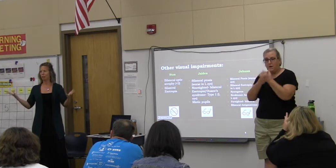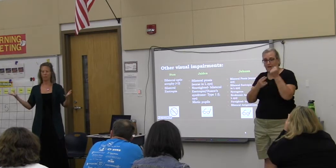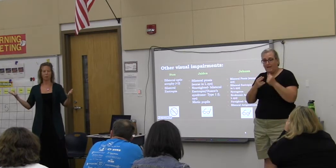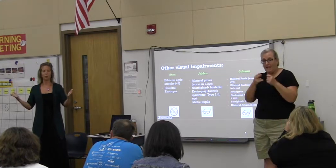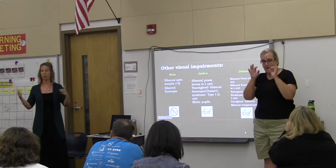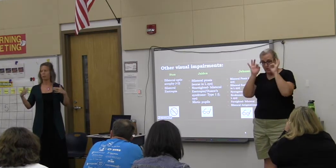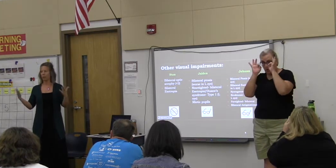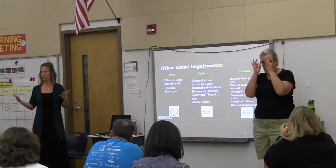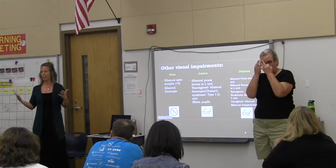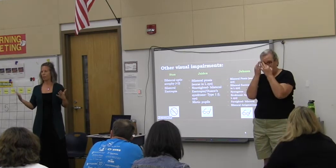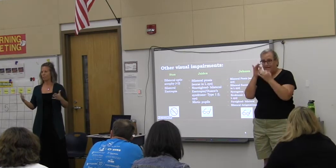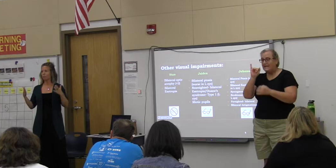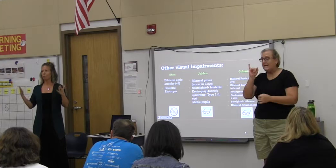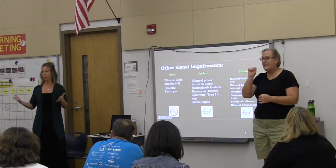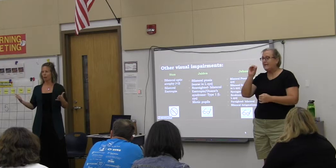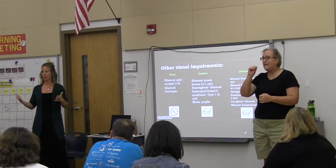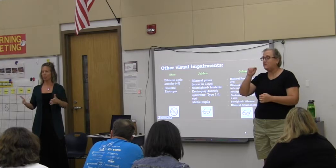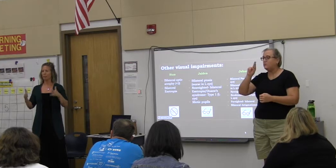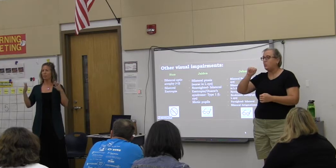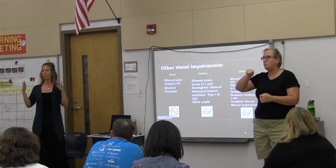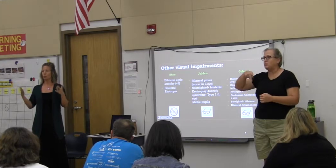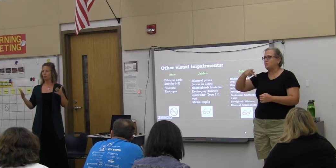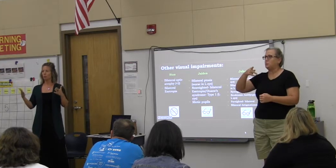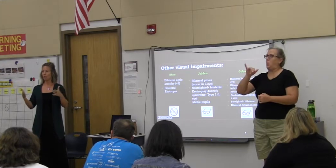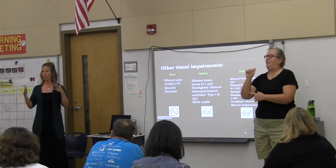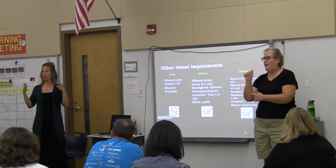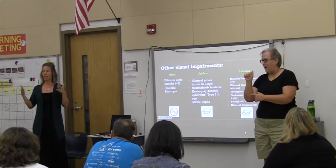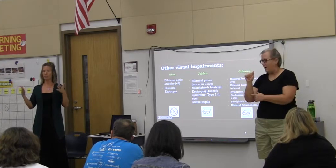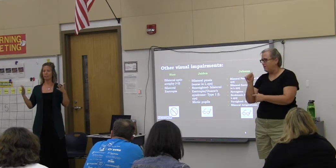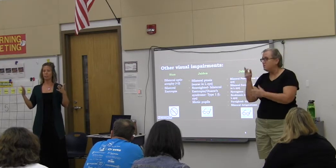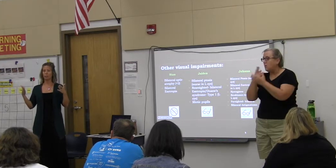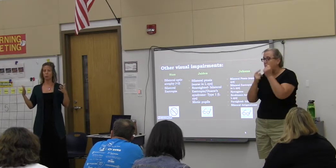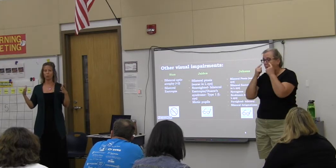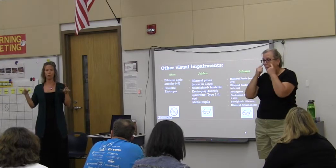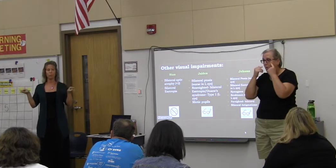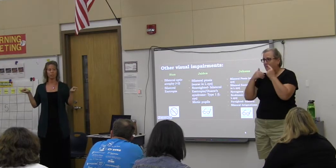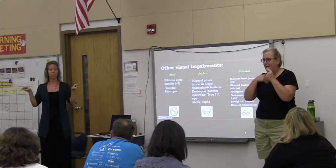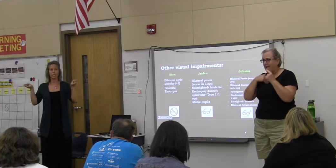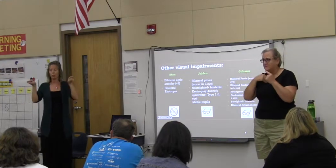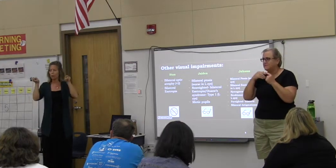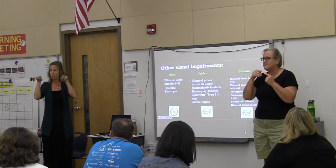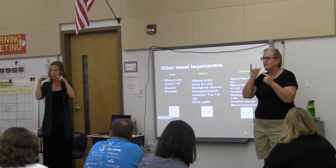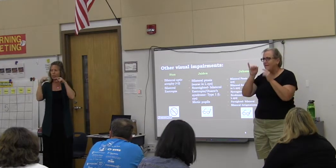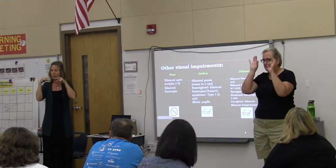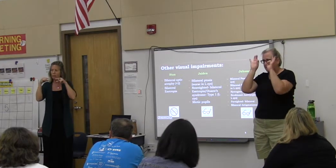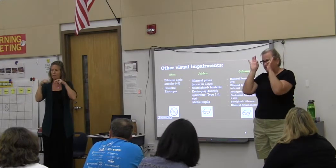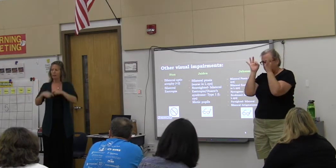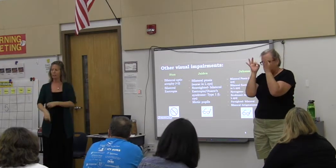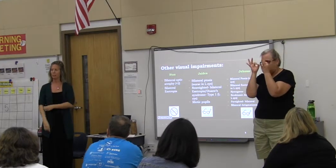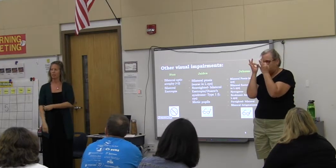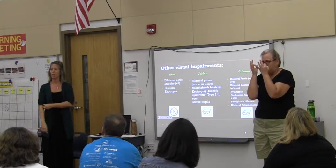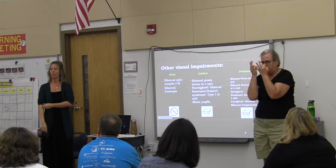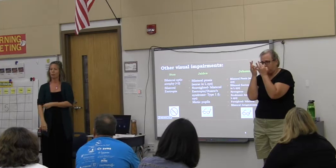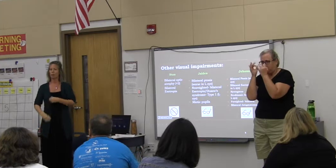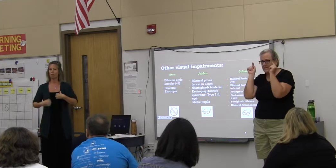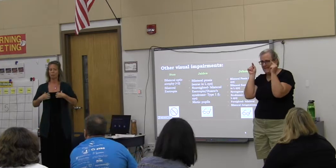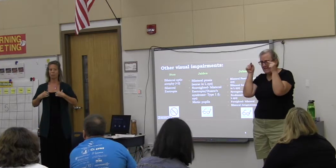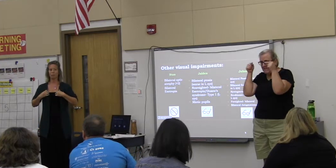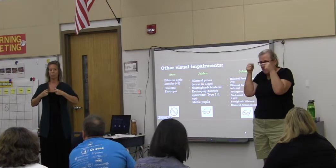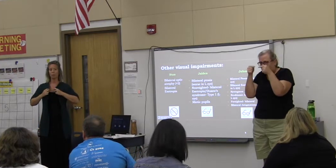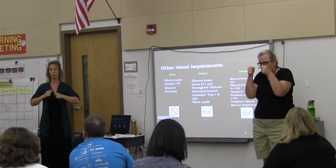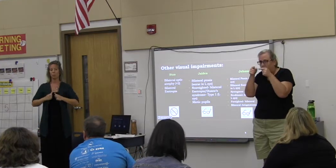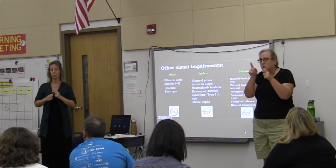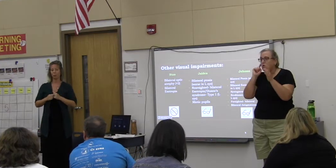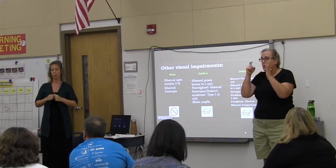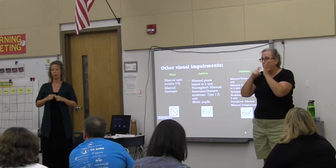and I think you guys all know this. Bilateral means both eyes. So both of his eyes, he has esotropia, which is an inward turning of his eyes. So you'll